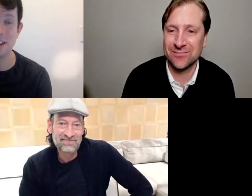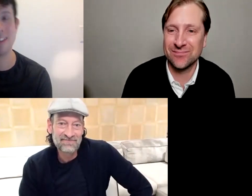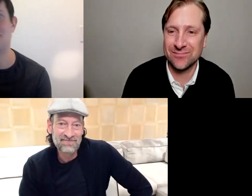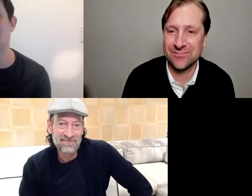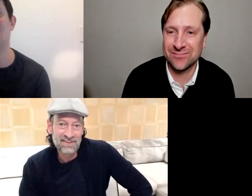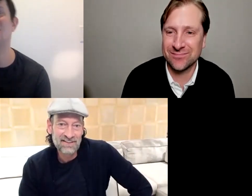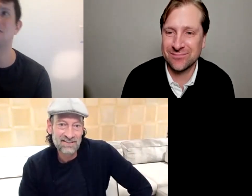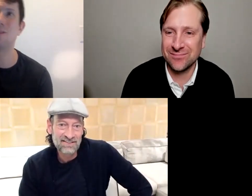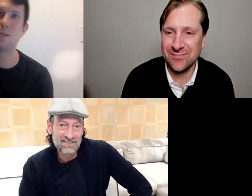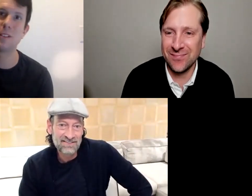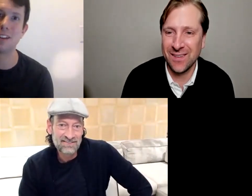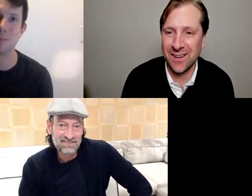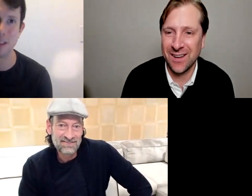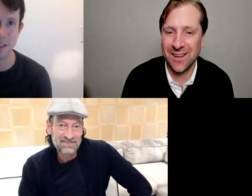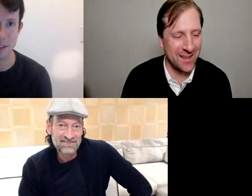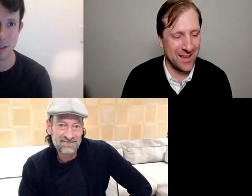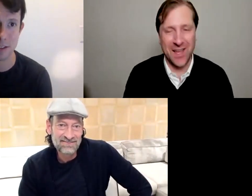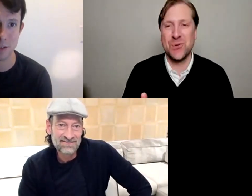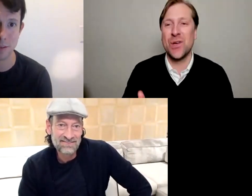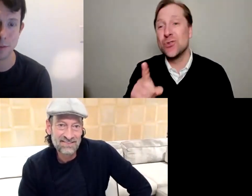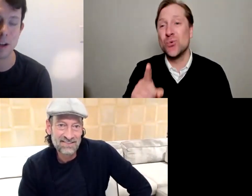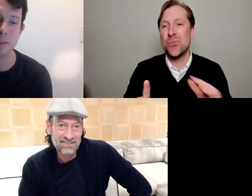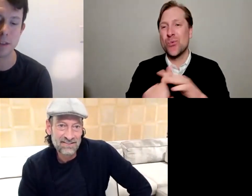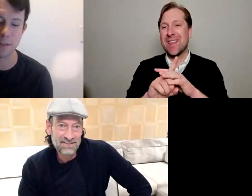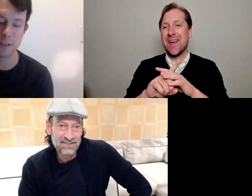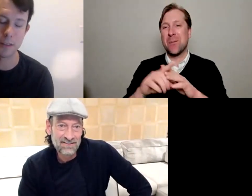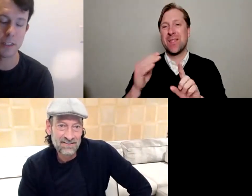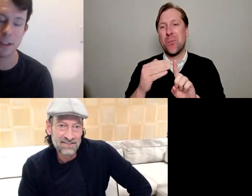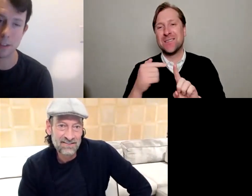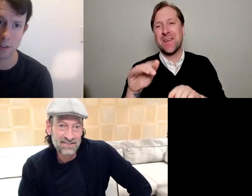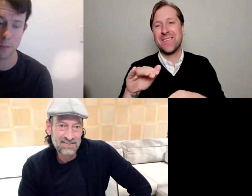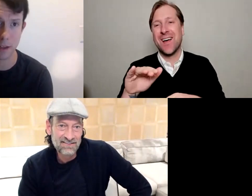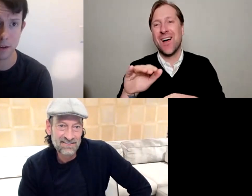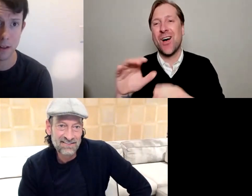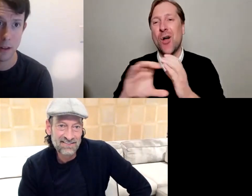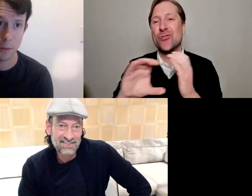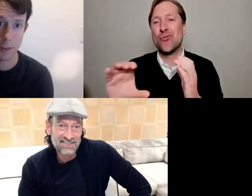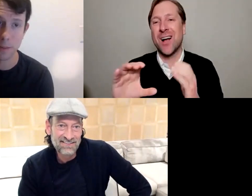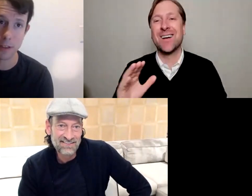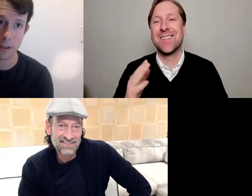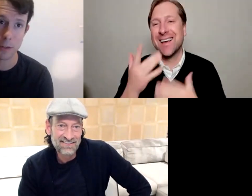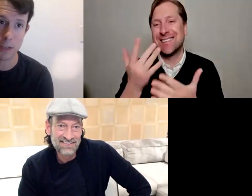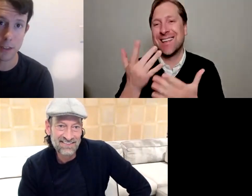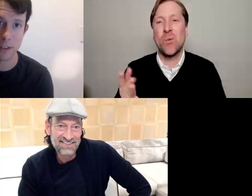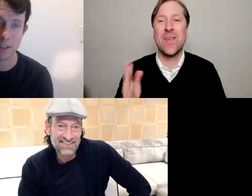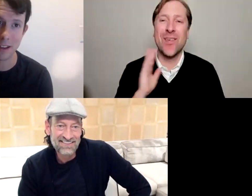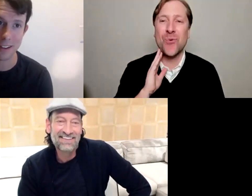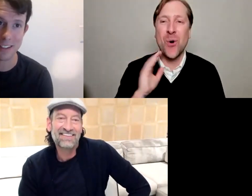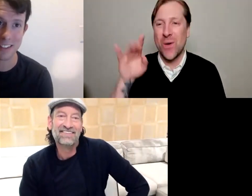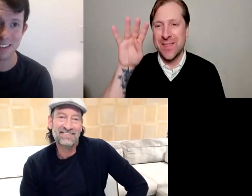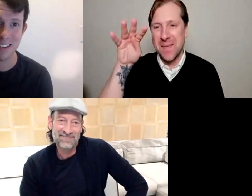Absolutely. And that, see, you bring that up, and that sort of reminds me of the scene on the trunk bed with Amelia, which I think